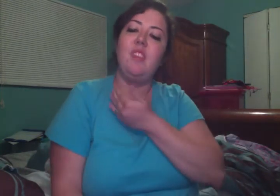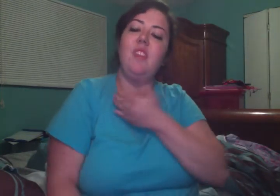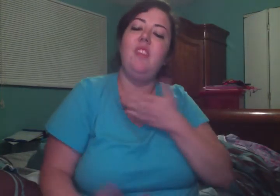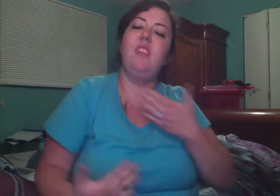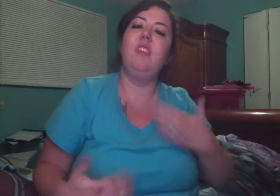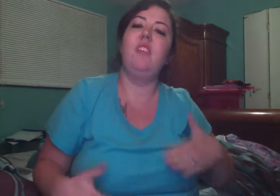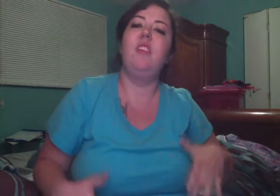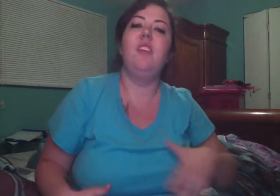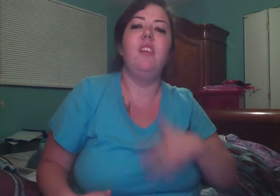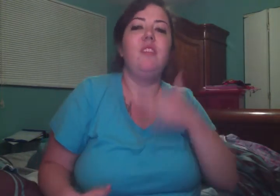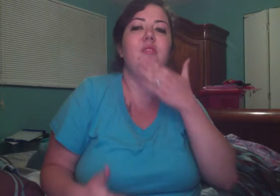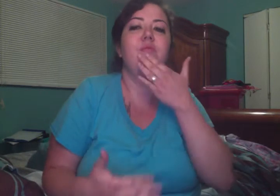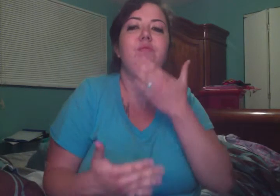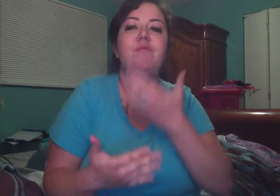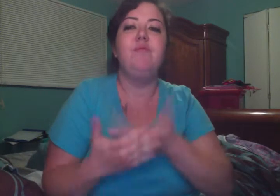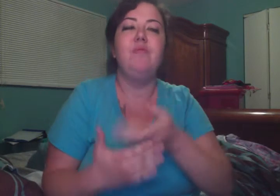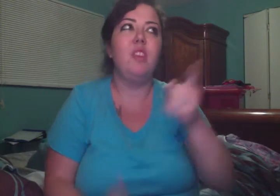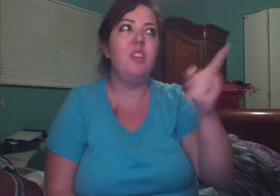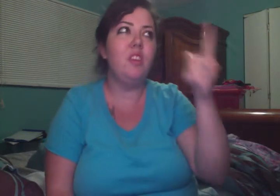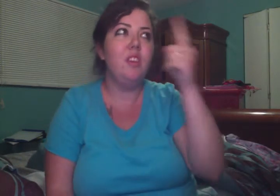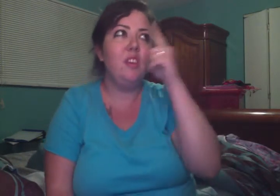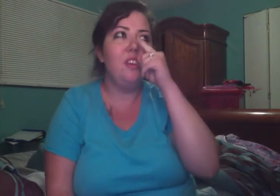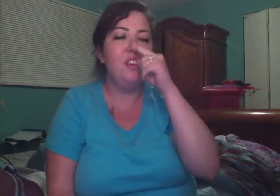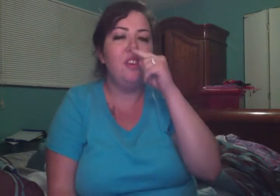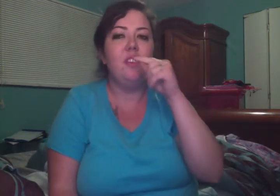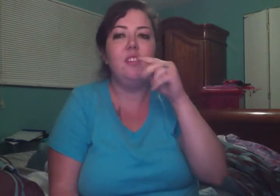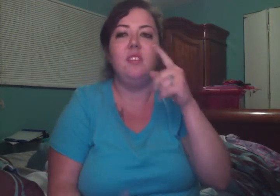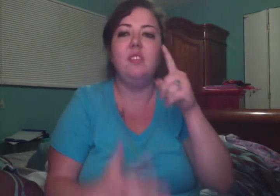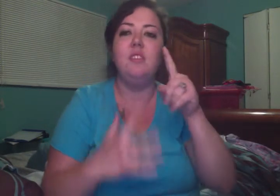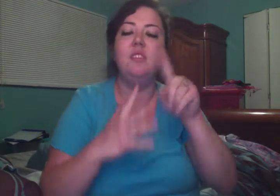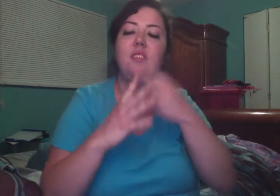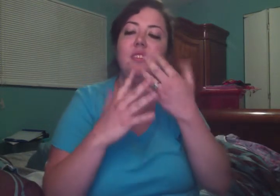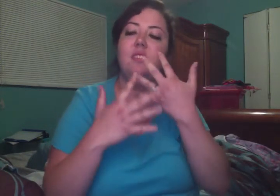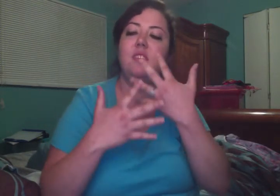with Drano, and her nose starts to bleed.